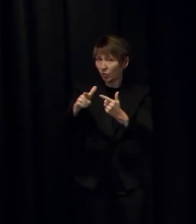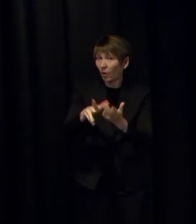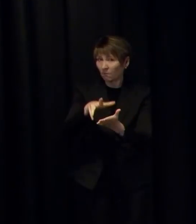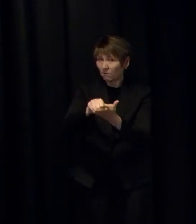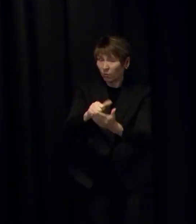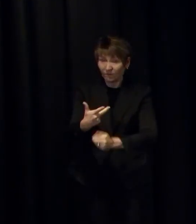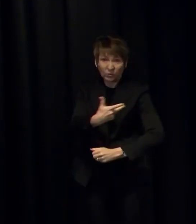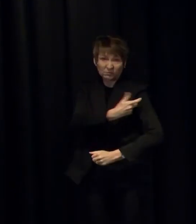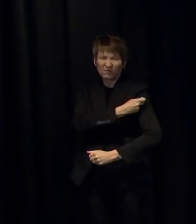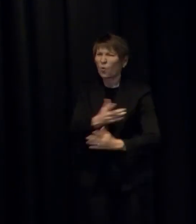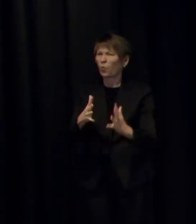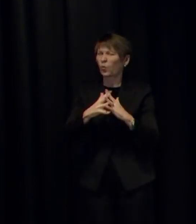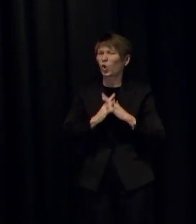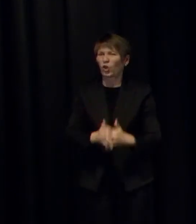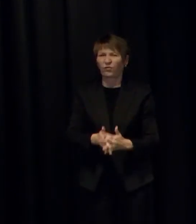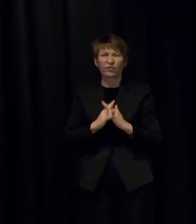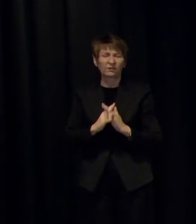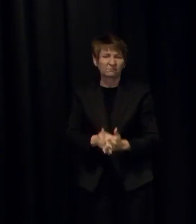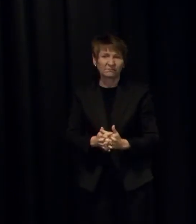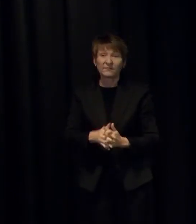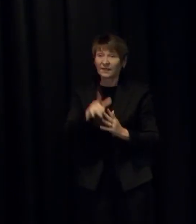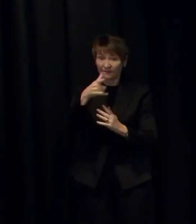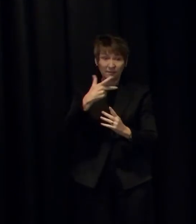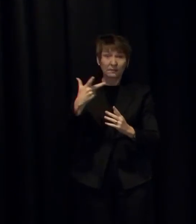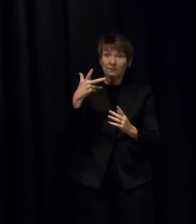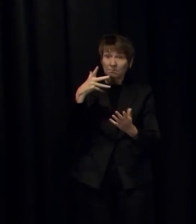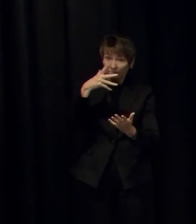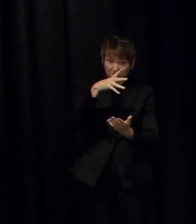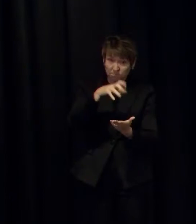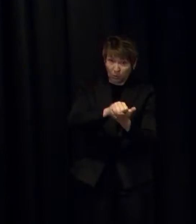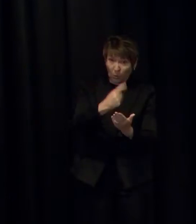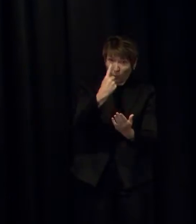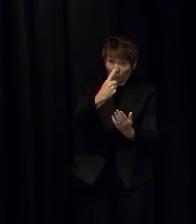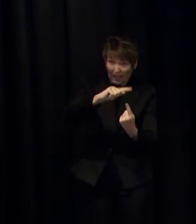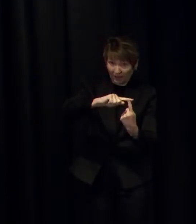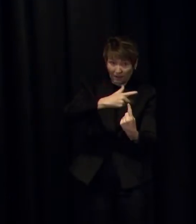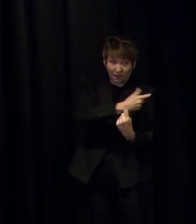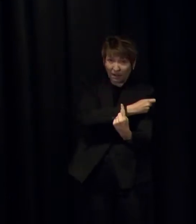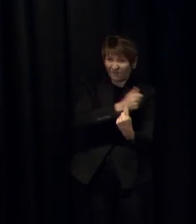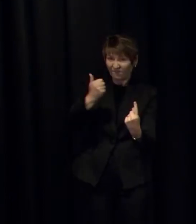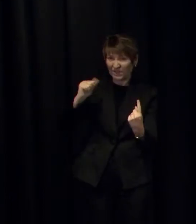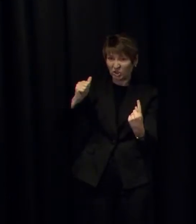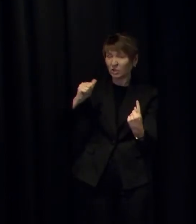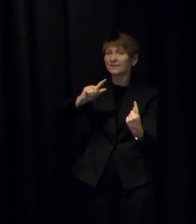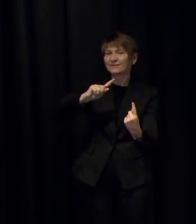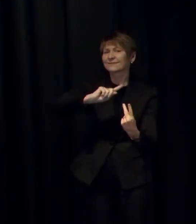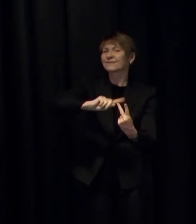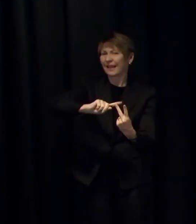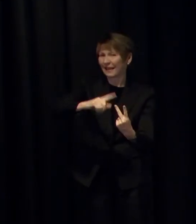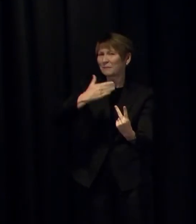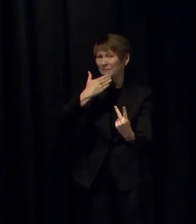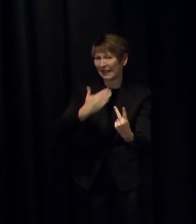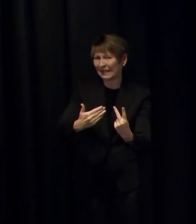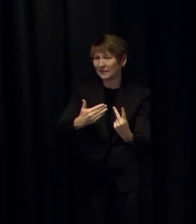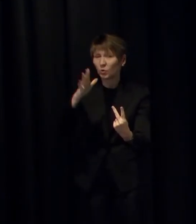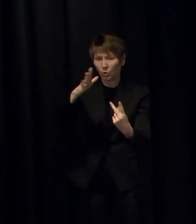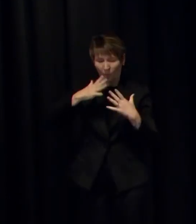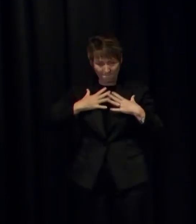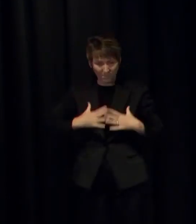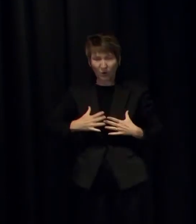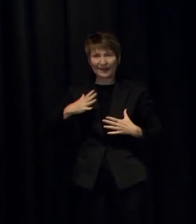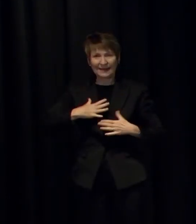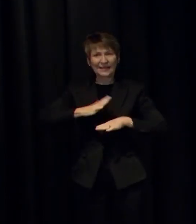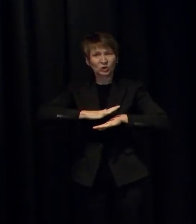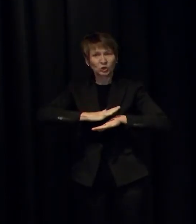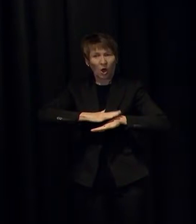do. Getting that second dose is really critical. As the Premier said, Victorians have so much to be proud of today. We are racing